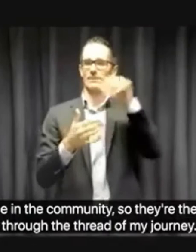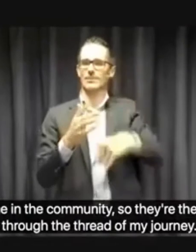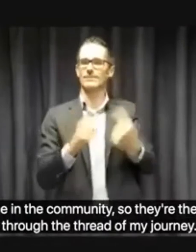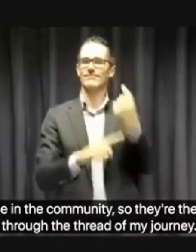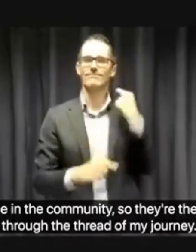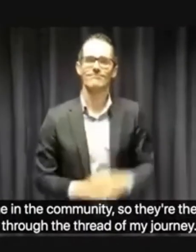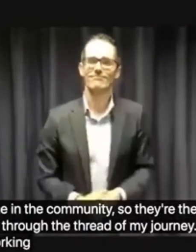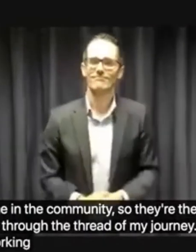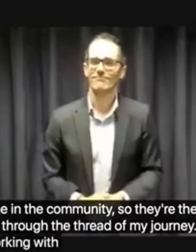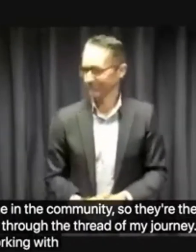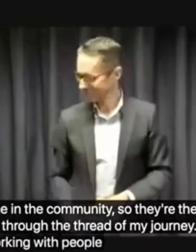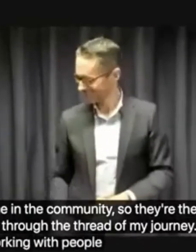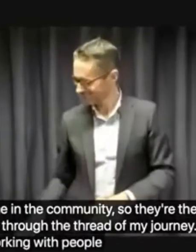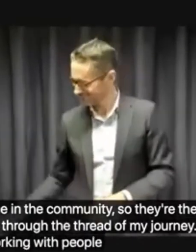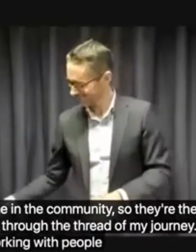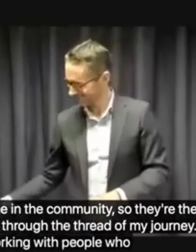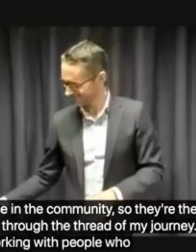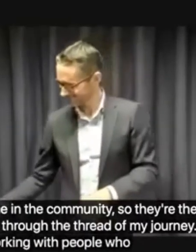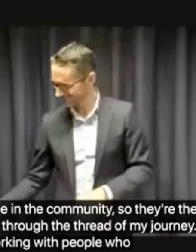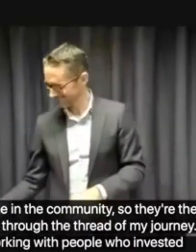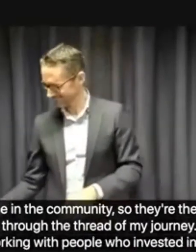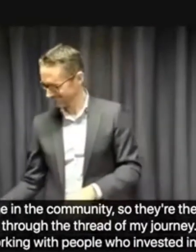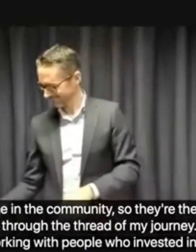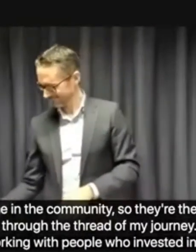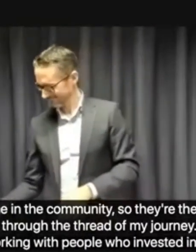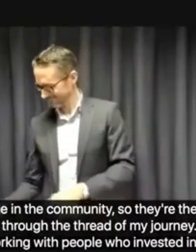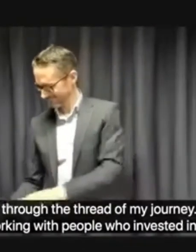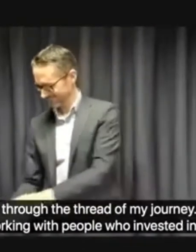been extremely fortunate to have that experience.